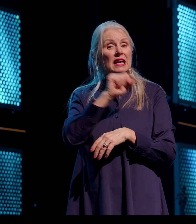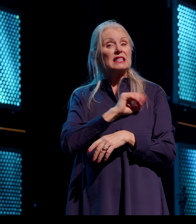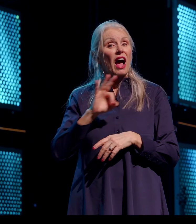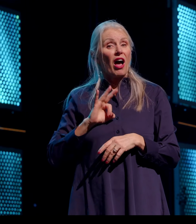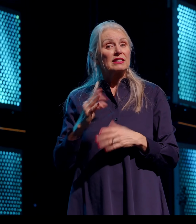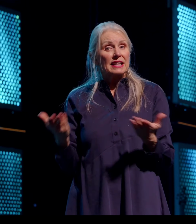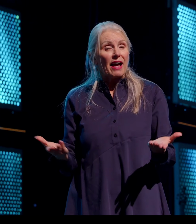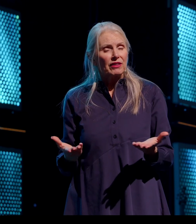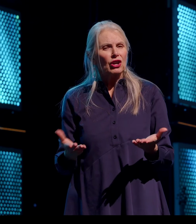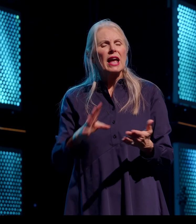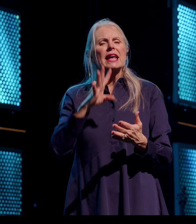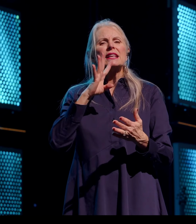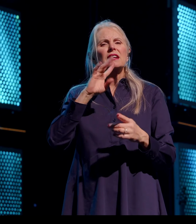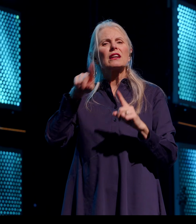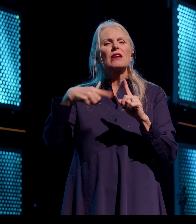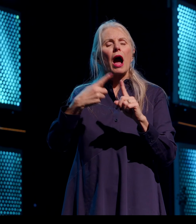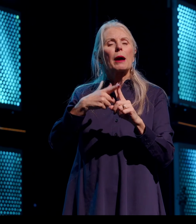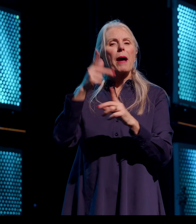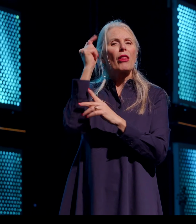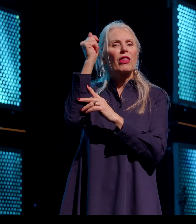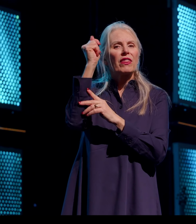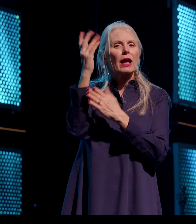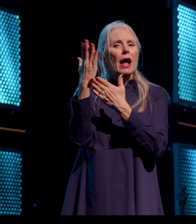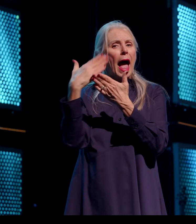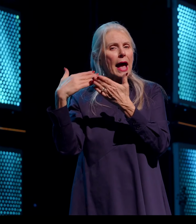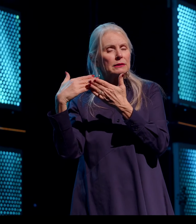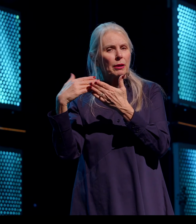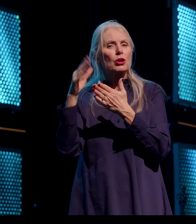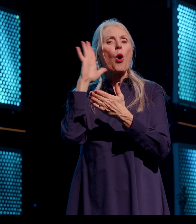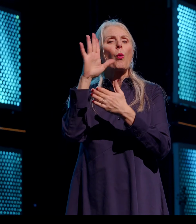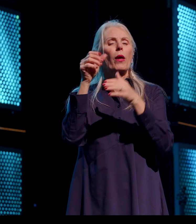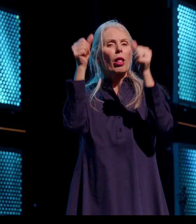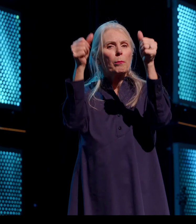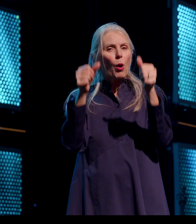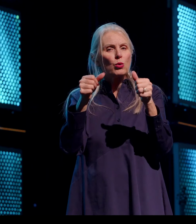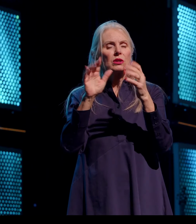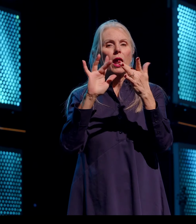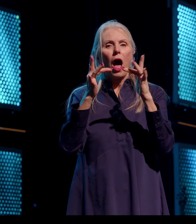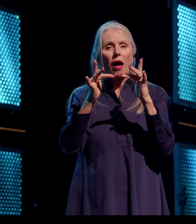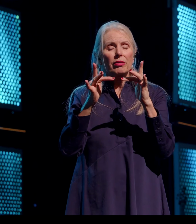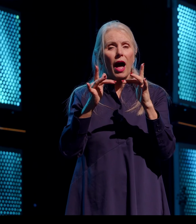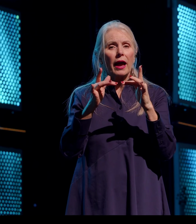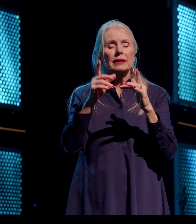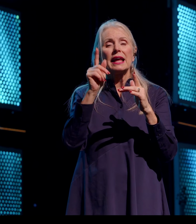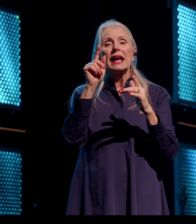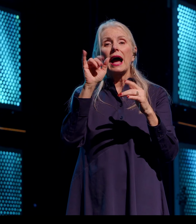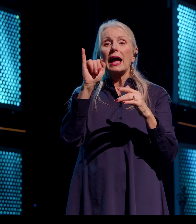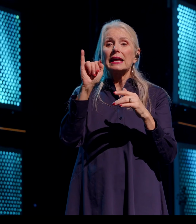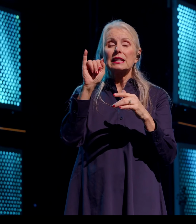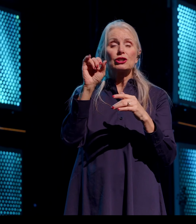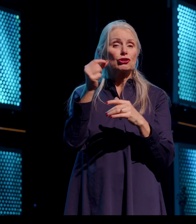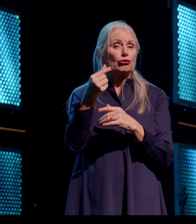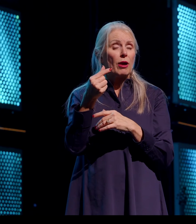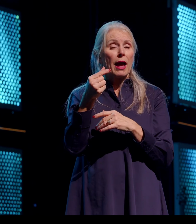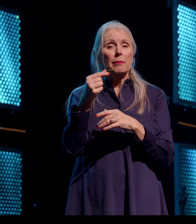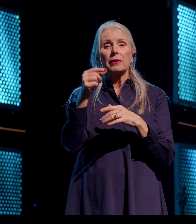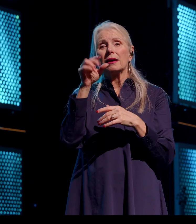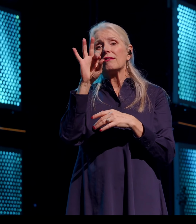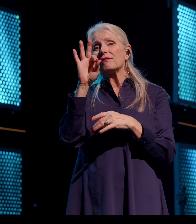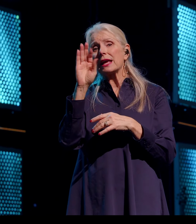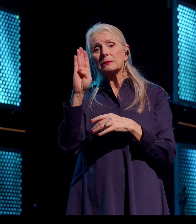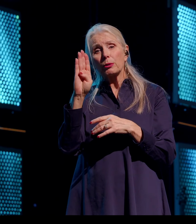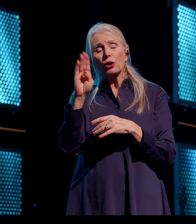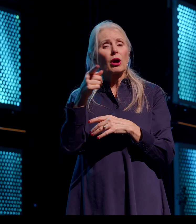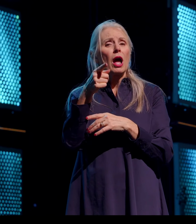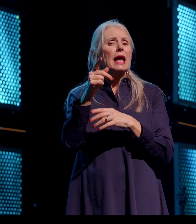about some other theological aspects from the passage. We'll put that online in Instagram and Facebook. It'll just be 5 minutes, but we hope